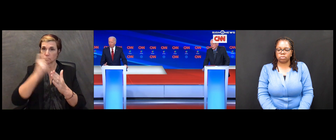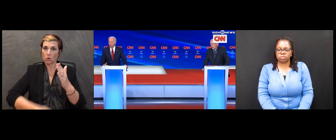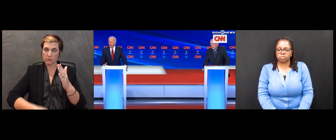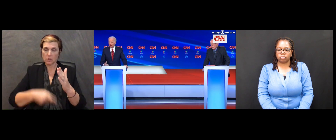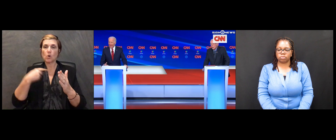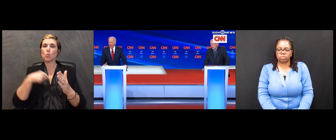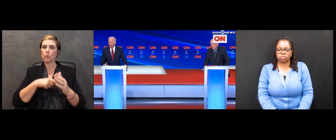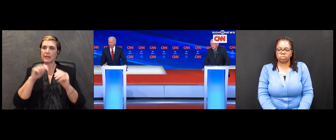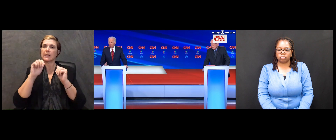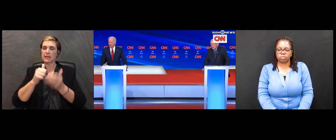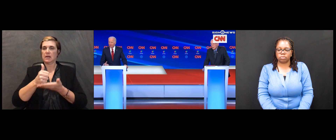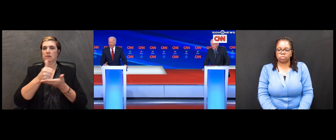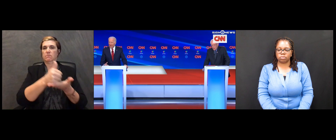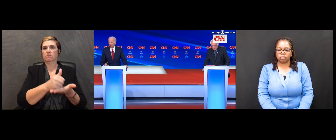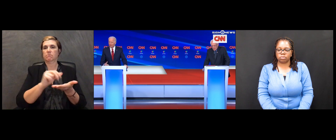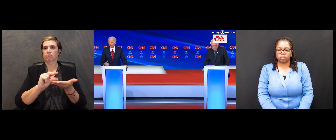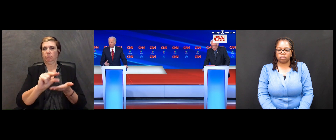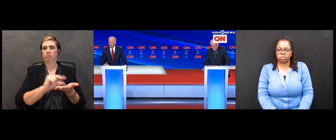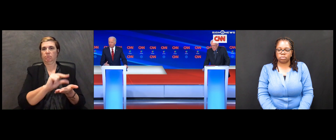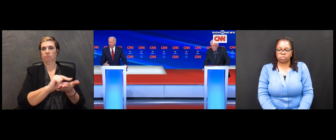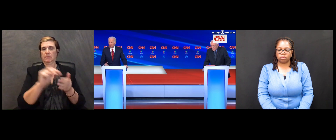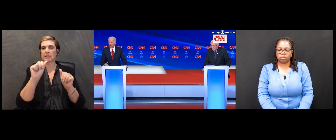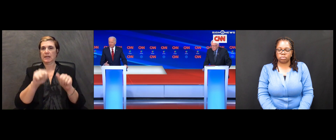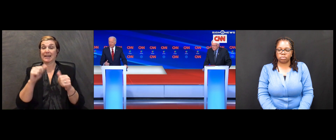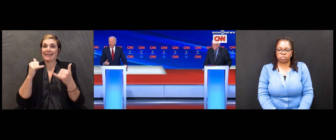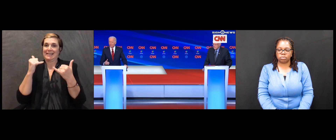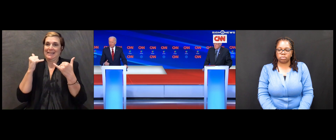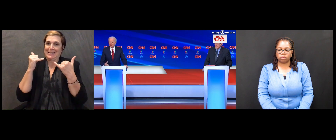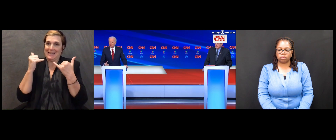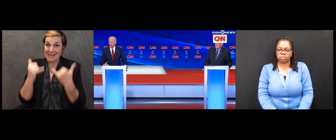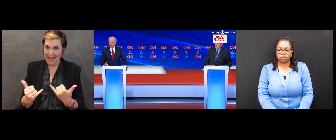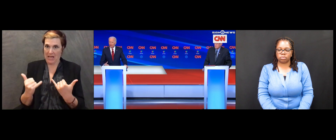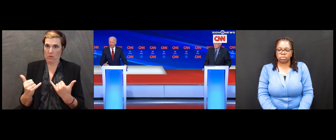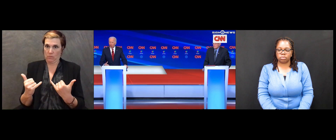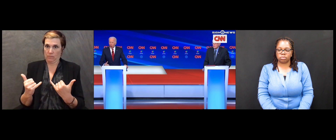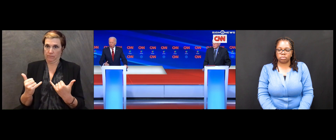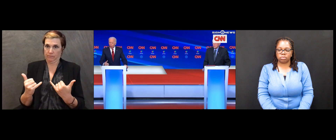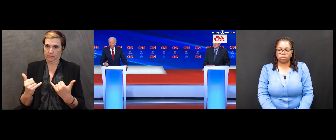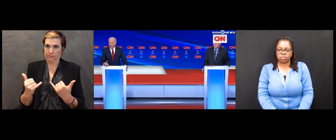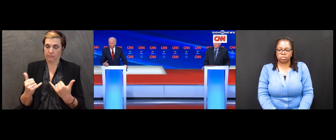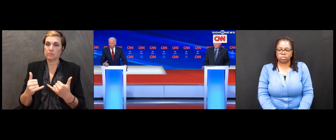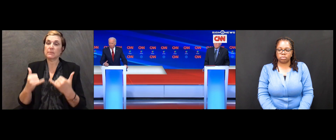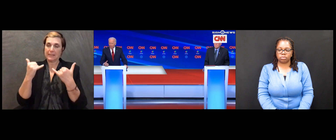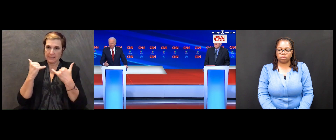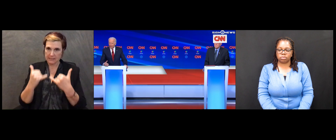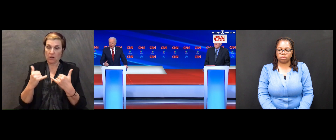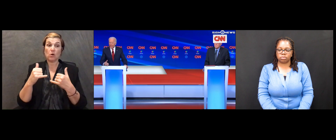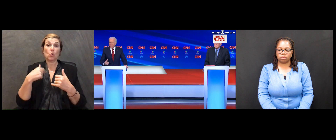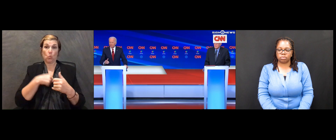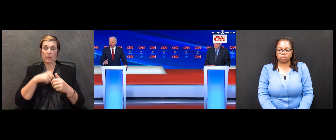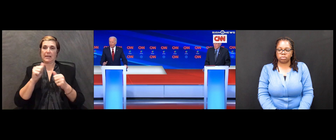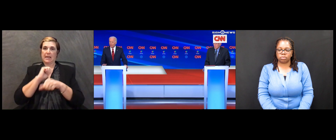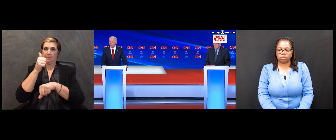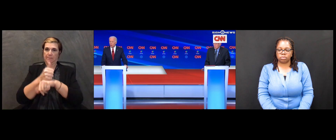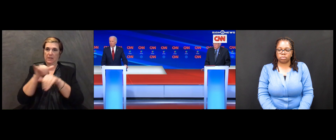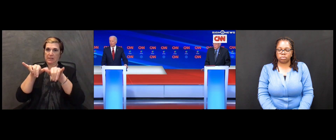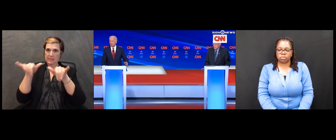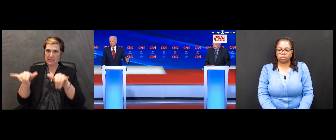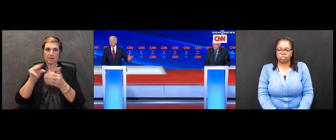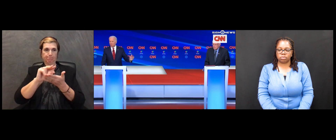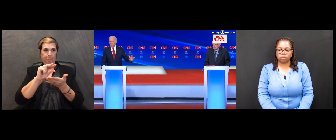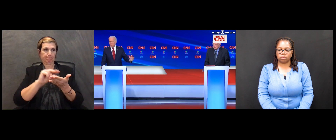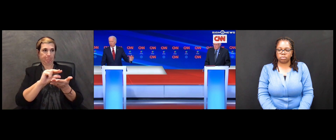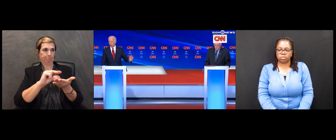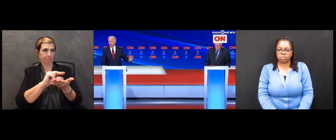whole now, and put in process a system whereby they all are made whole. That has nothing to do